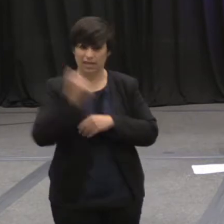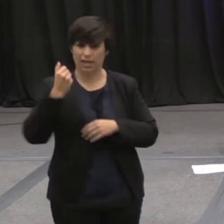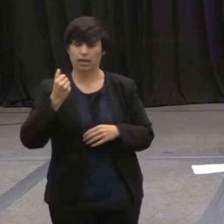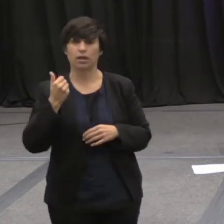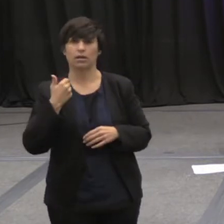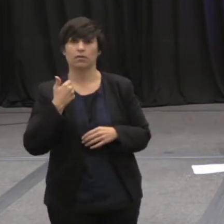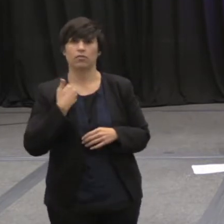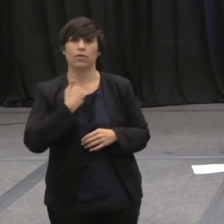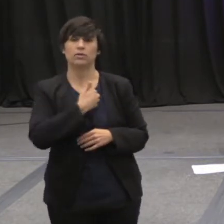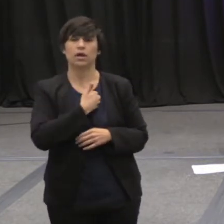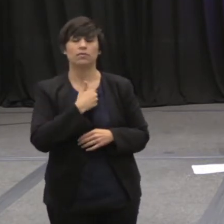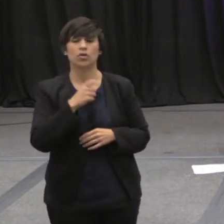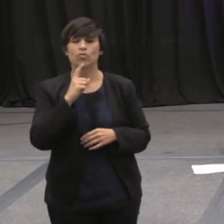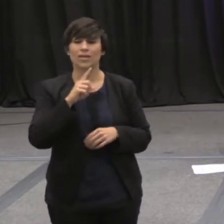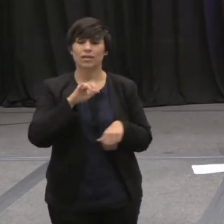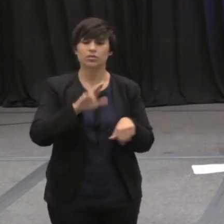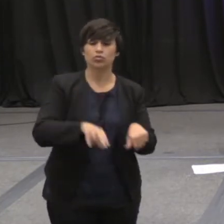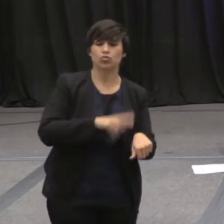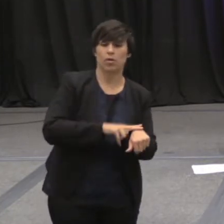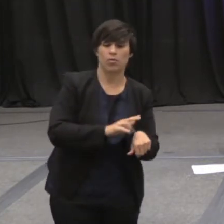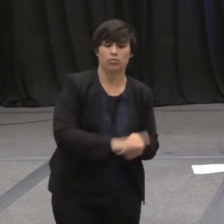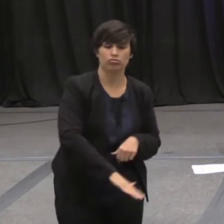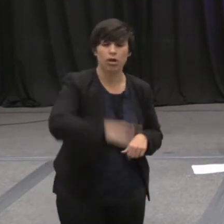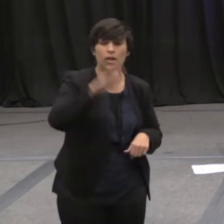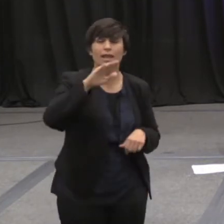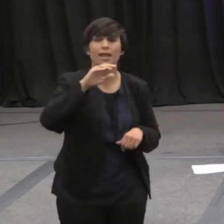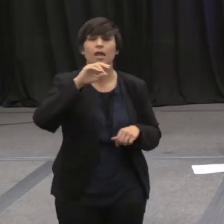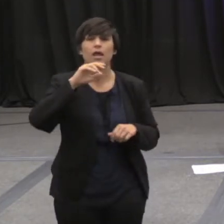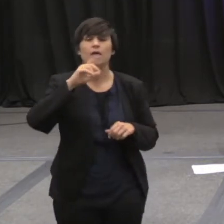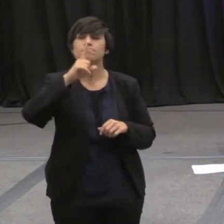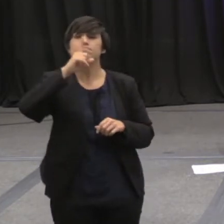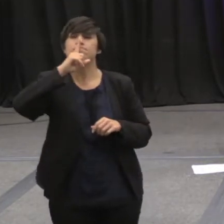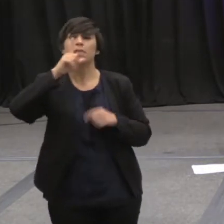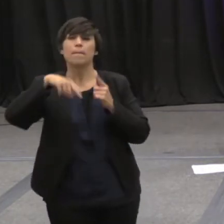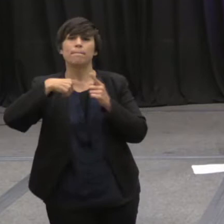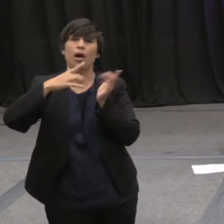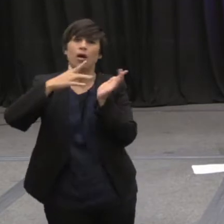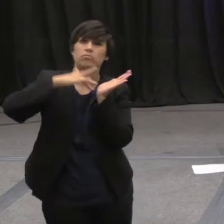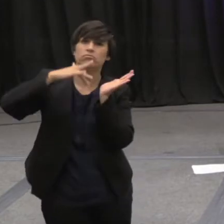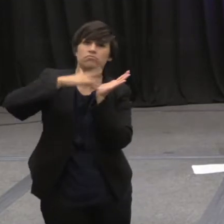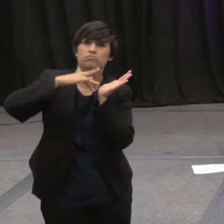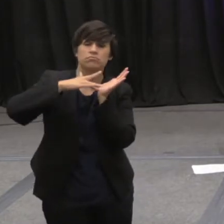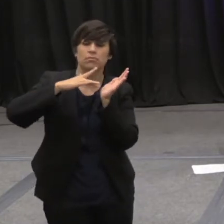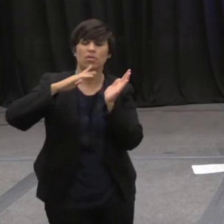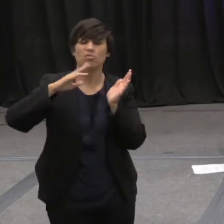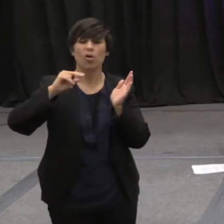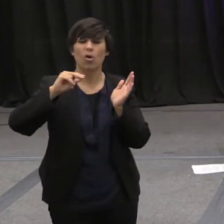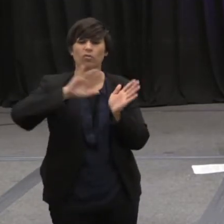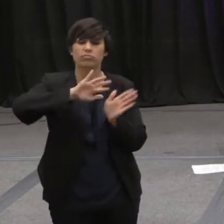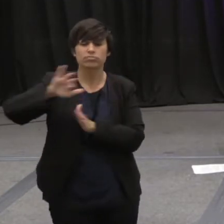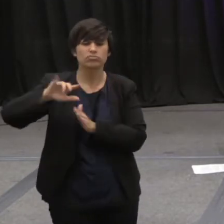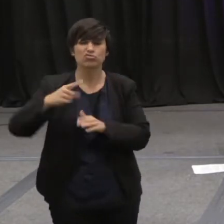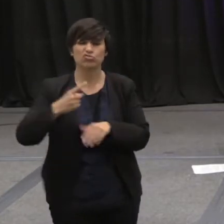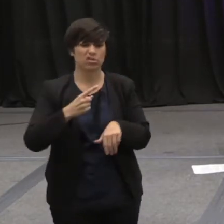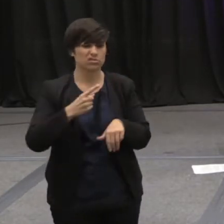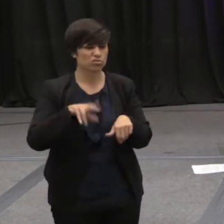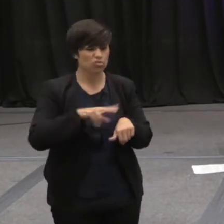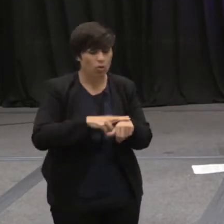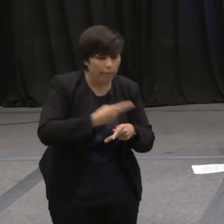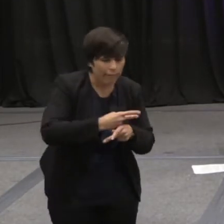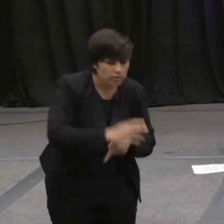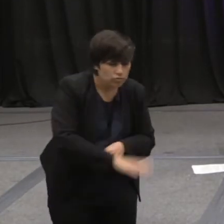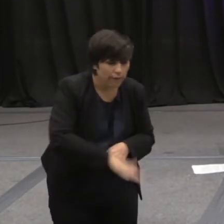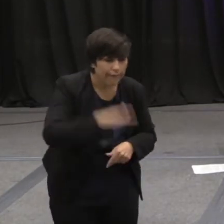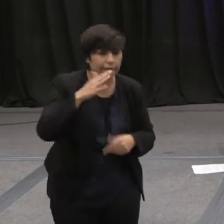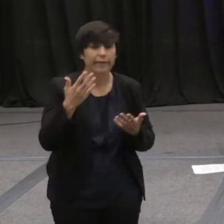normal child rearing. We're not even talking about people who have layers of also abuse or sexual exploitation. Just normal child rearing divorces